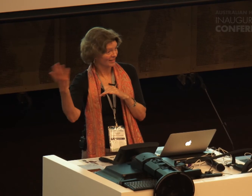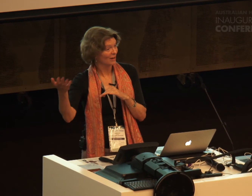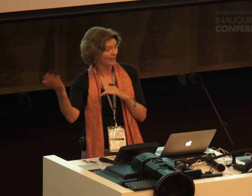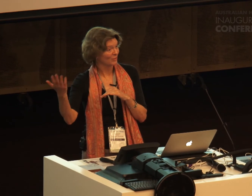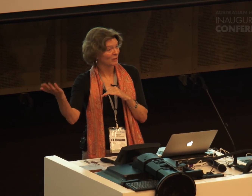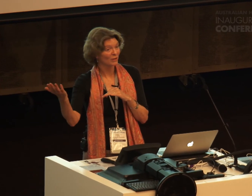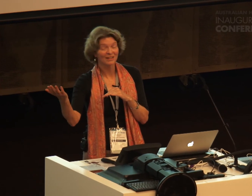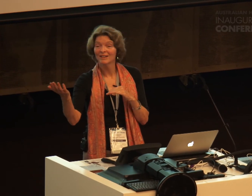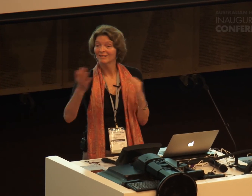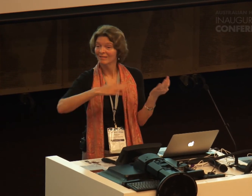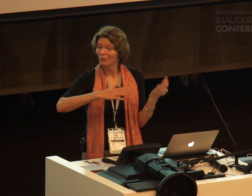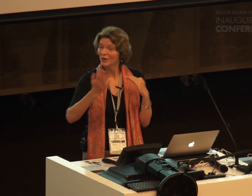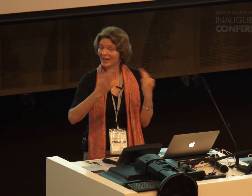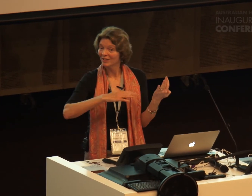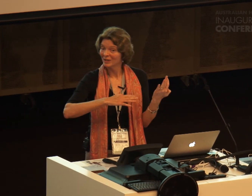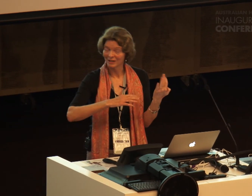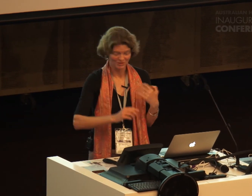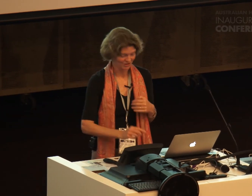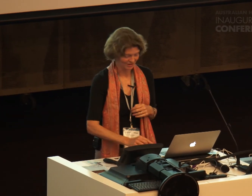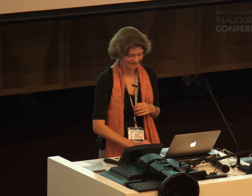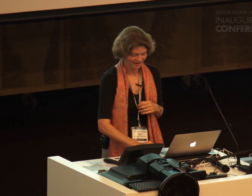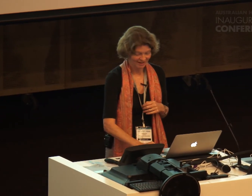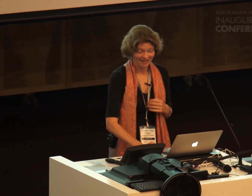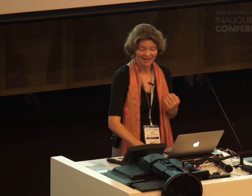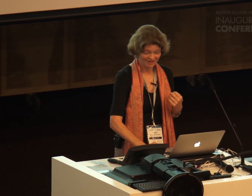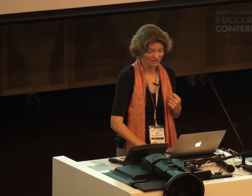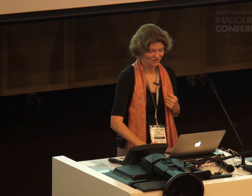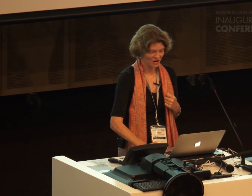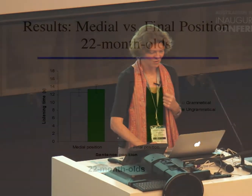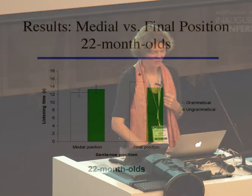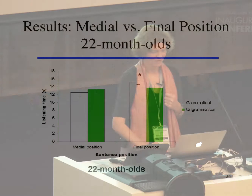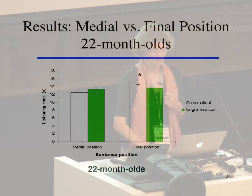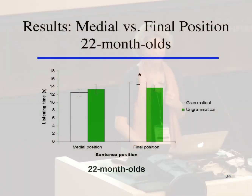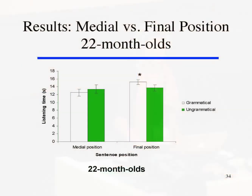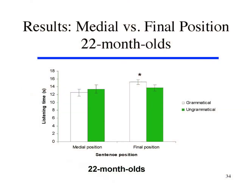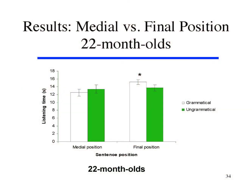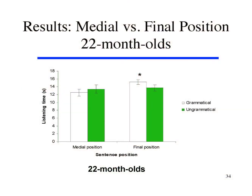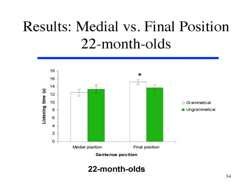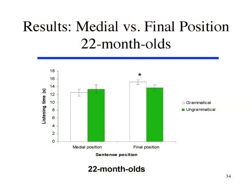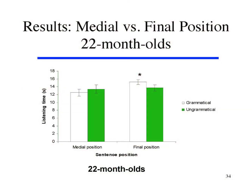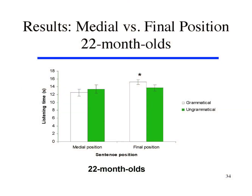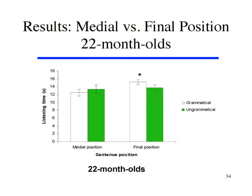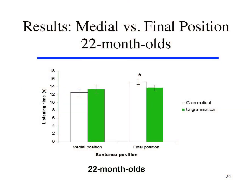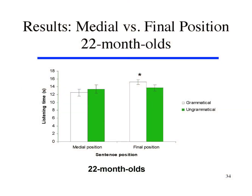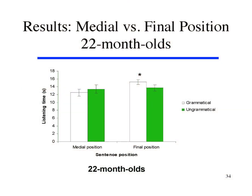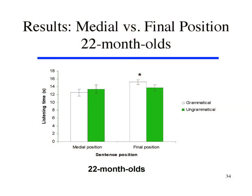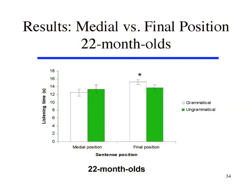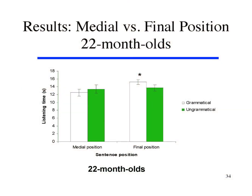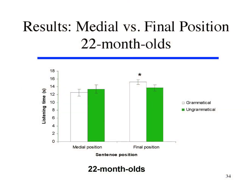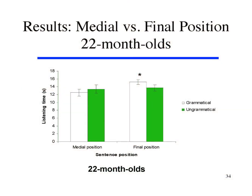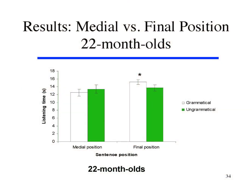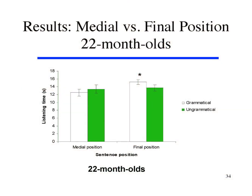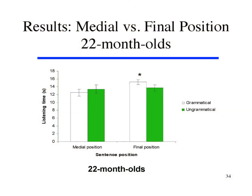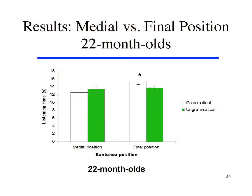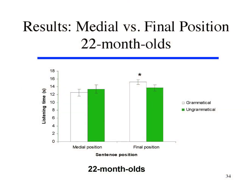We thought they probably would. Would they in the medial position? And the answer is no. So for the younger group, these are looking